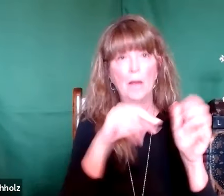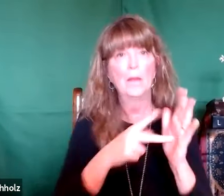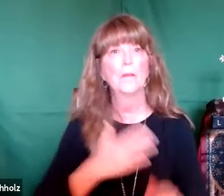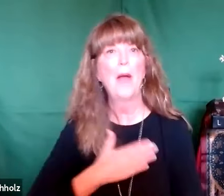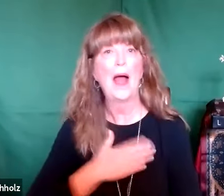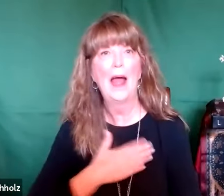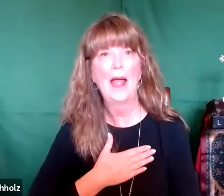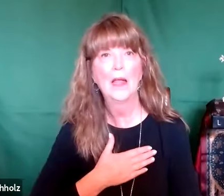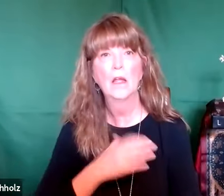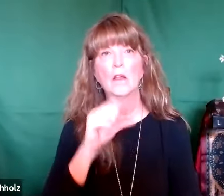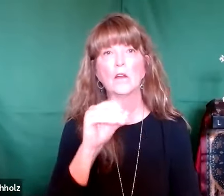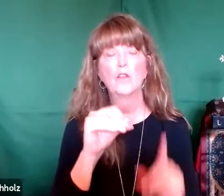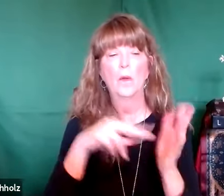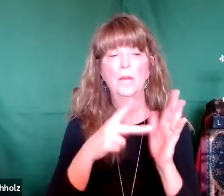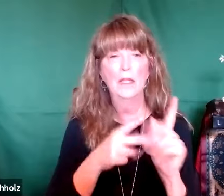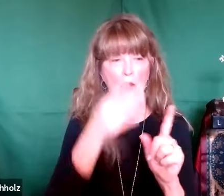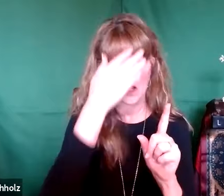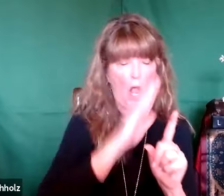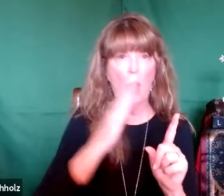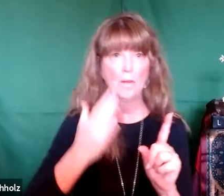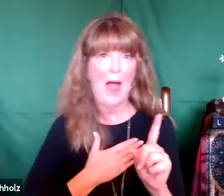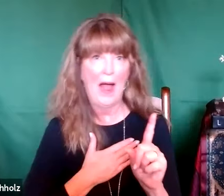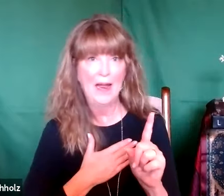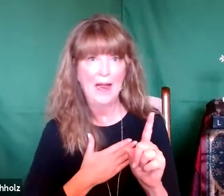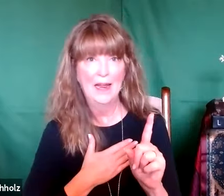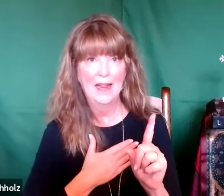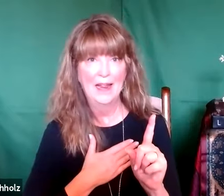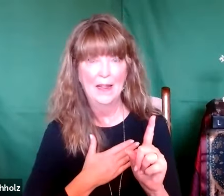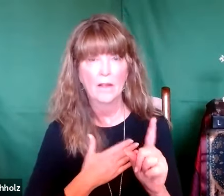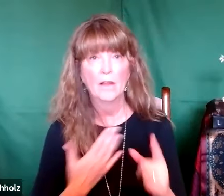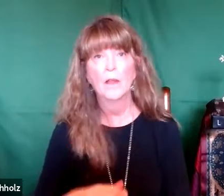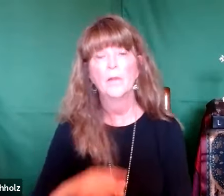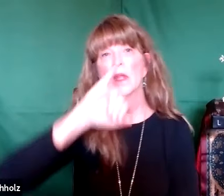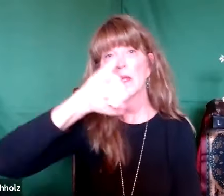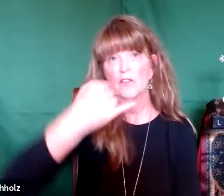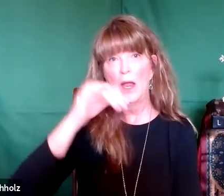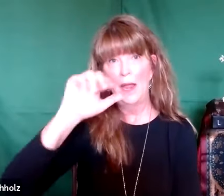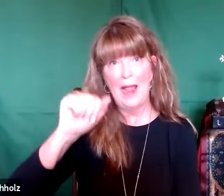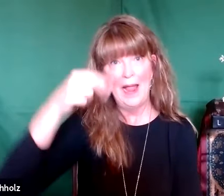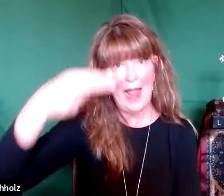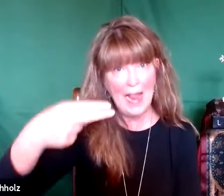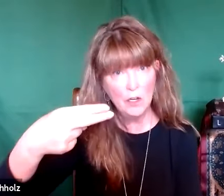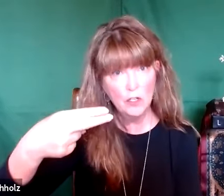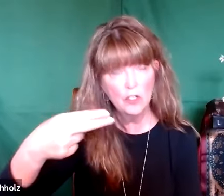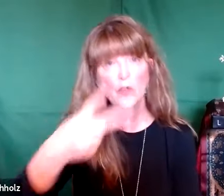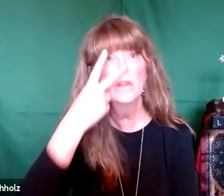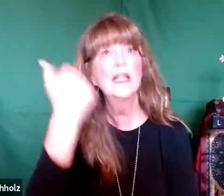so you've got Eli, and I signifies my. So you've got El, God,